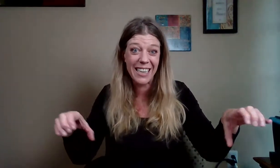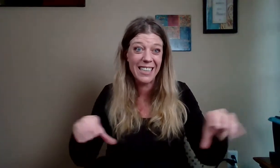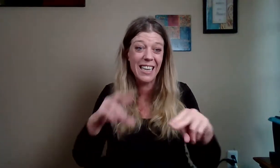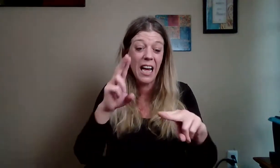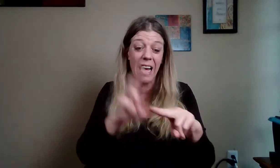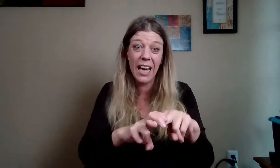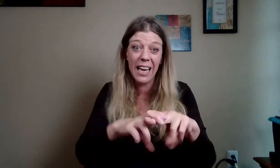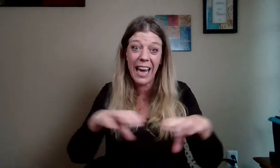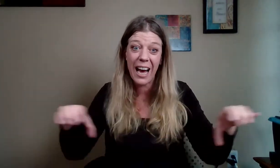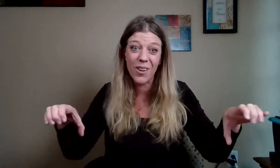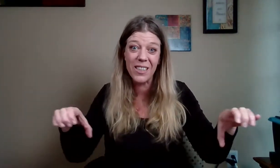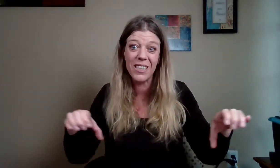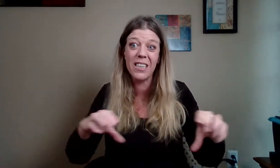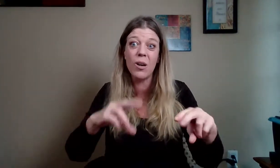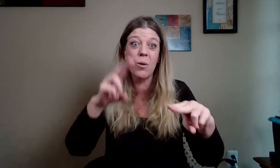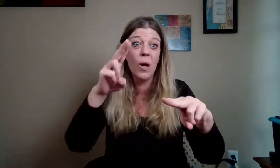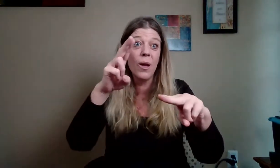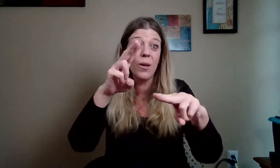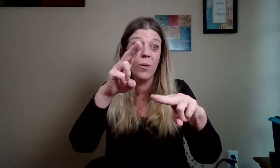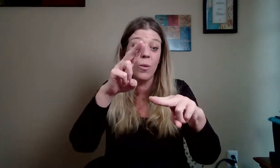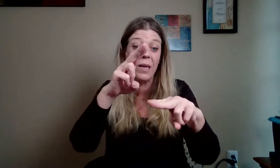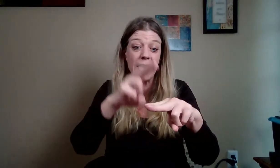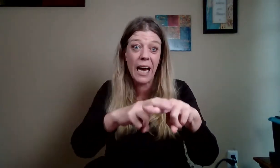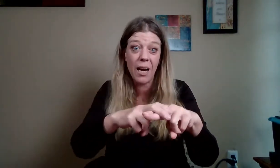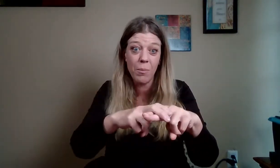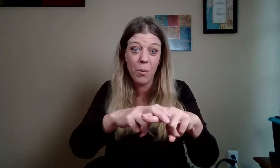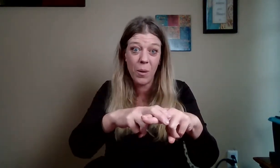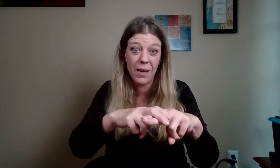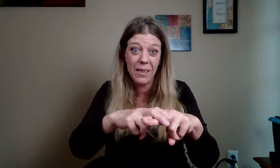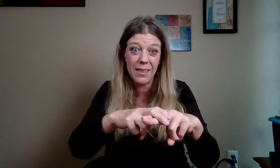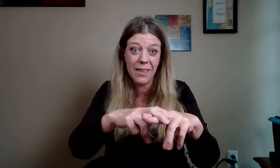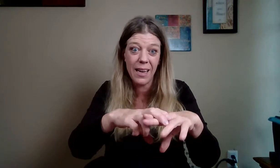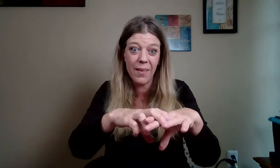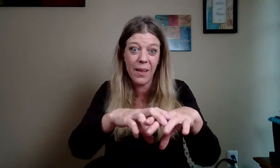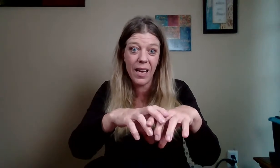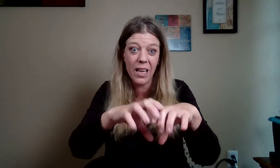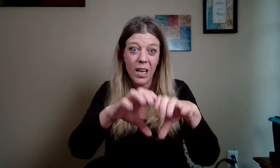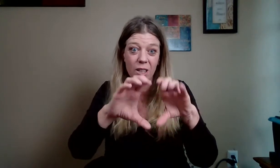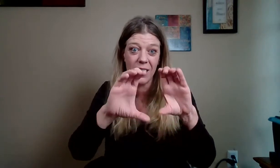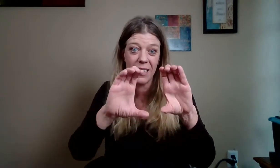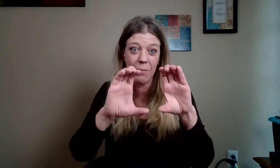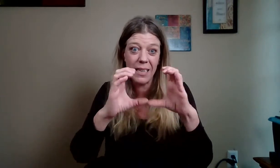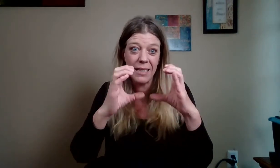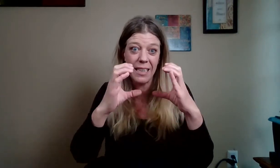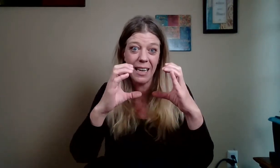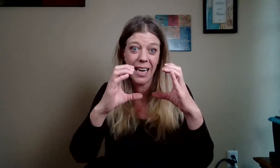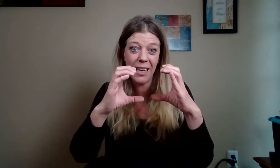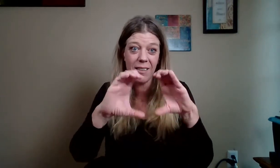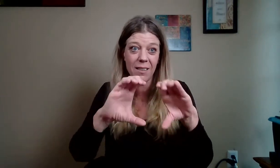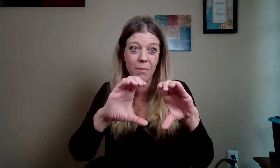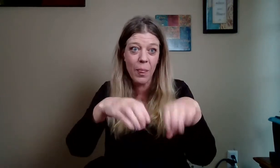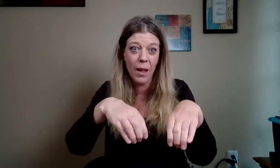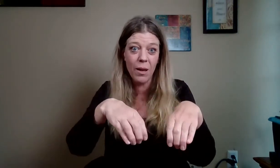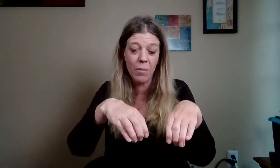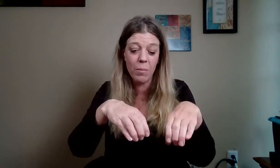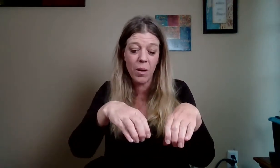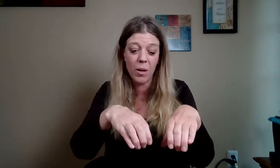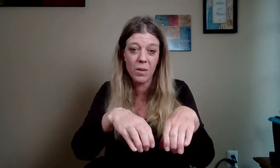it? Couch. So you tap once, and then do you see my C hands? My palms